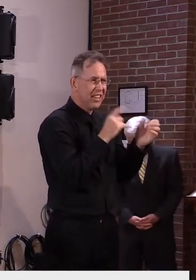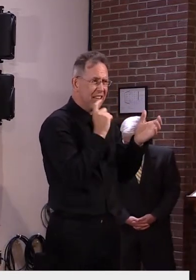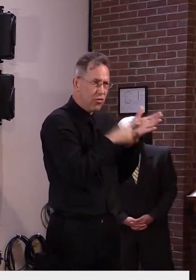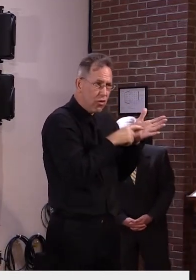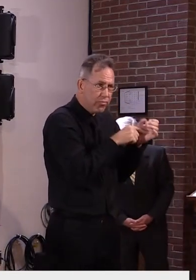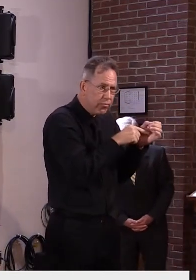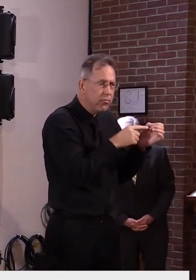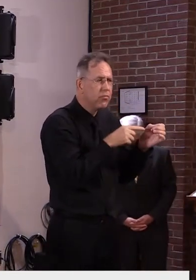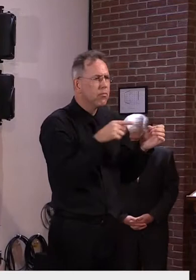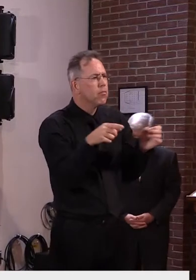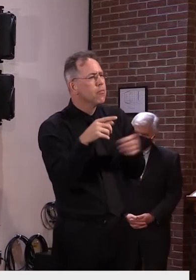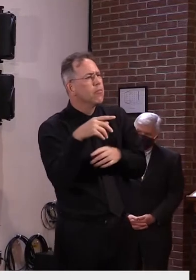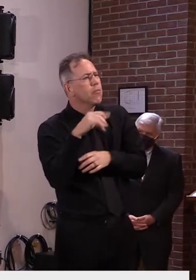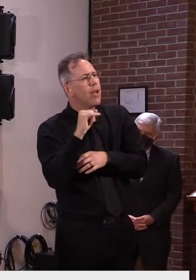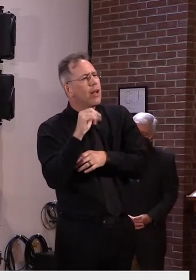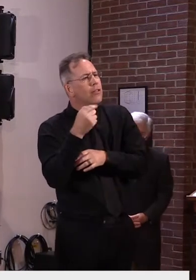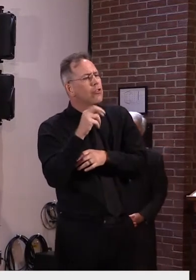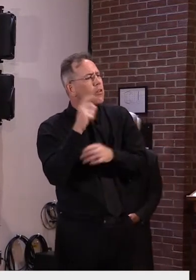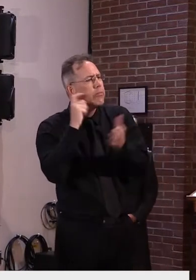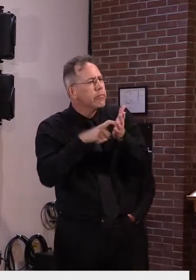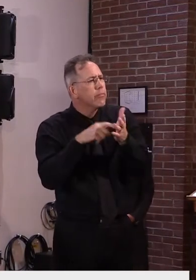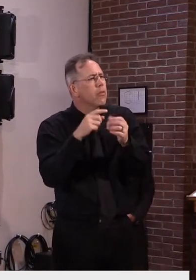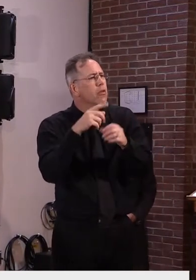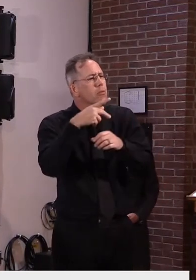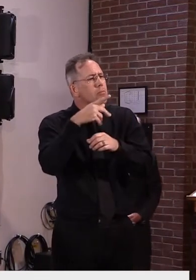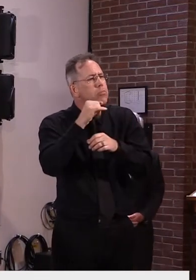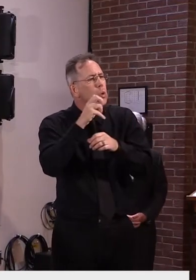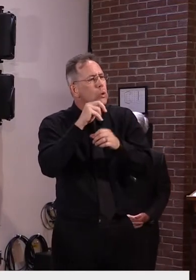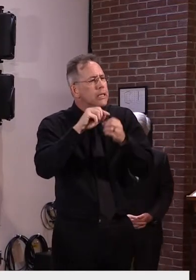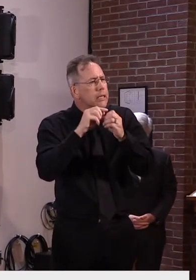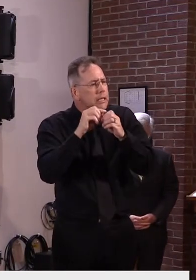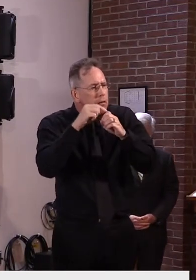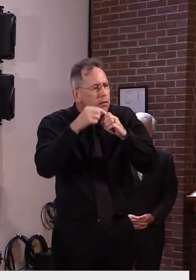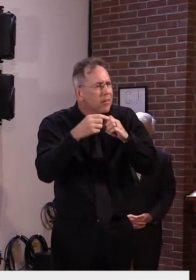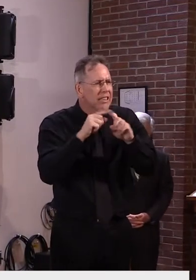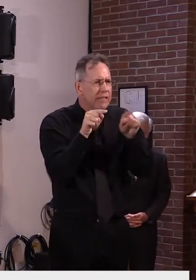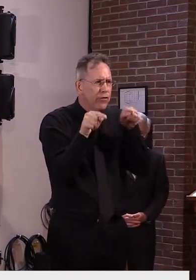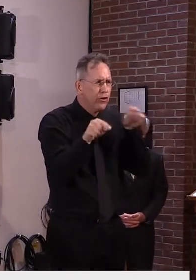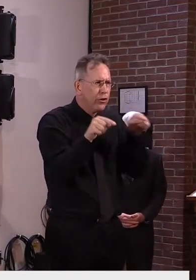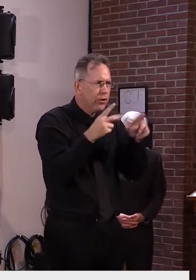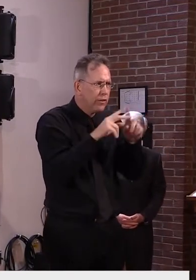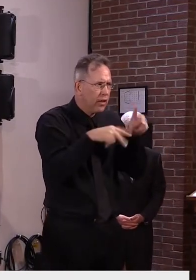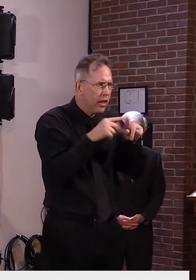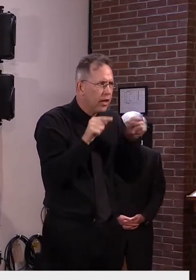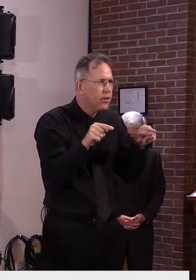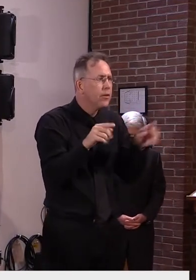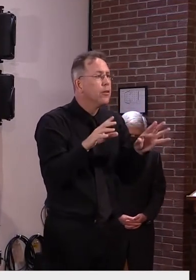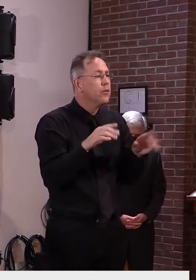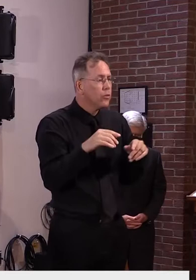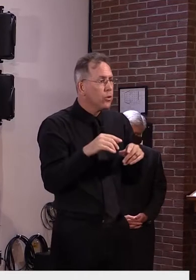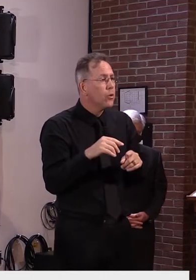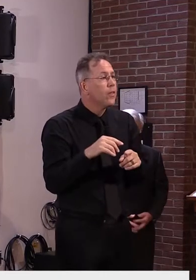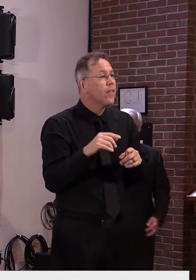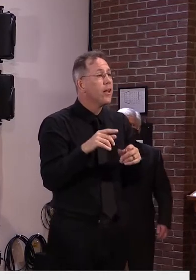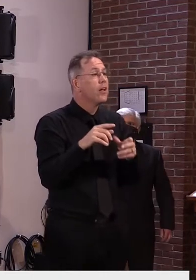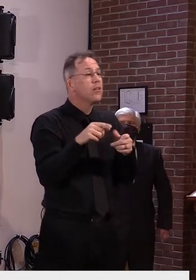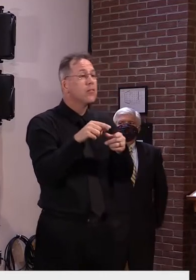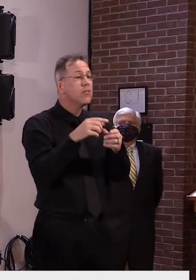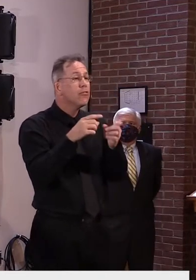We continue to adhere to the updated definition put forth by the Council of State and